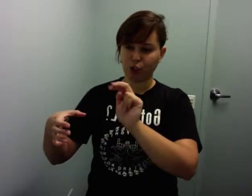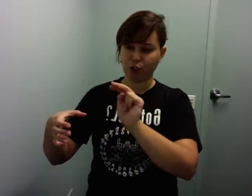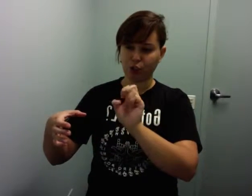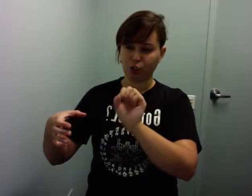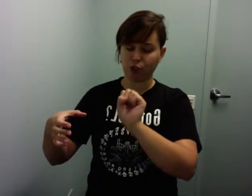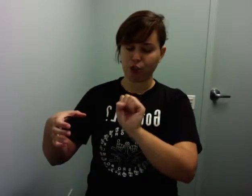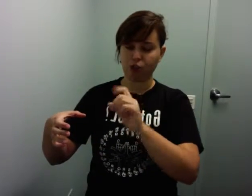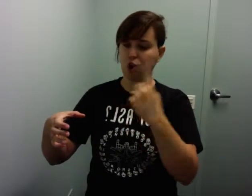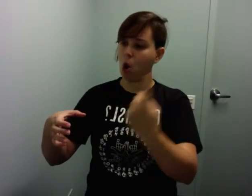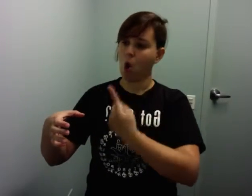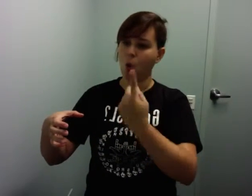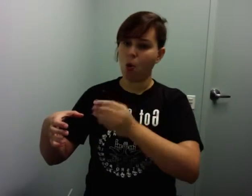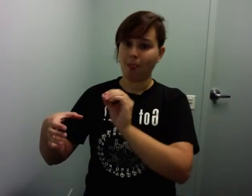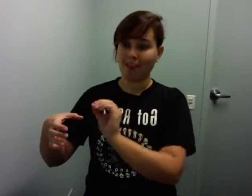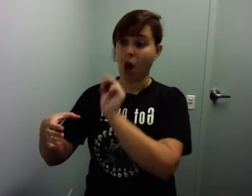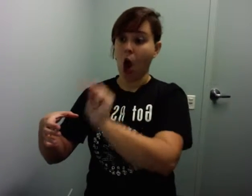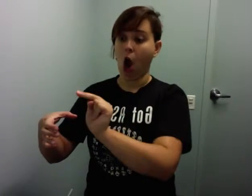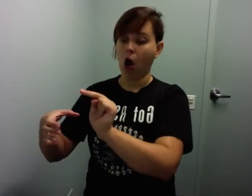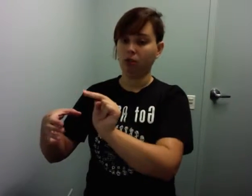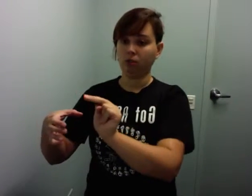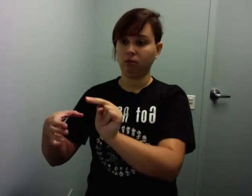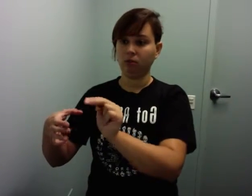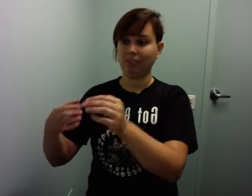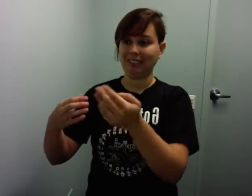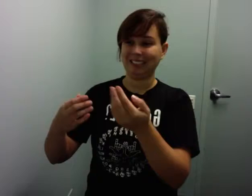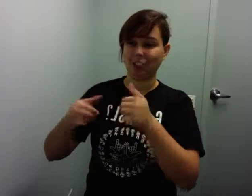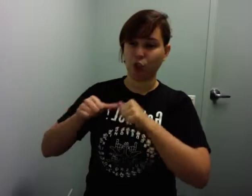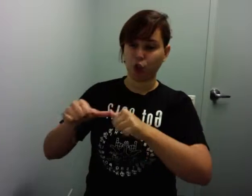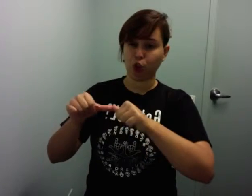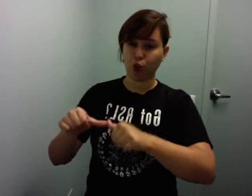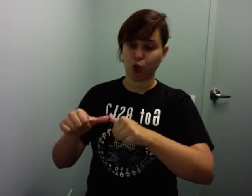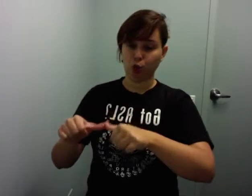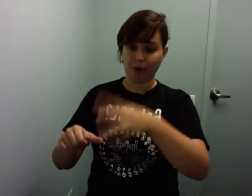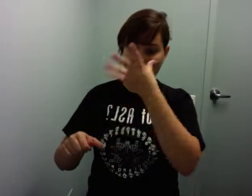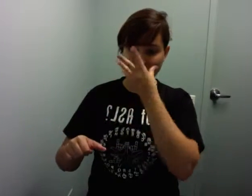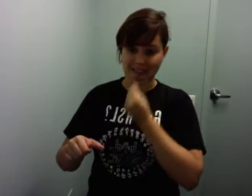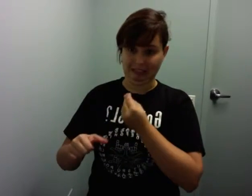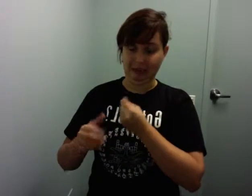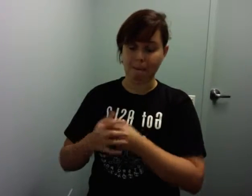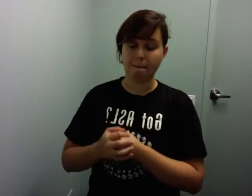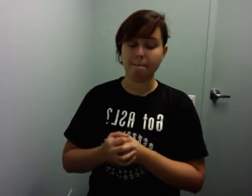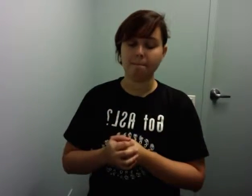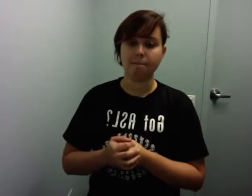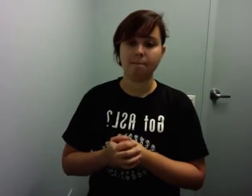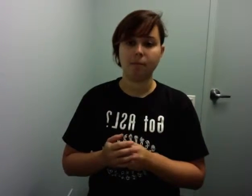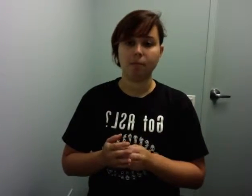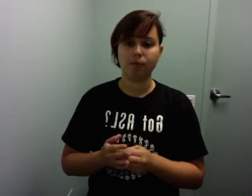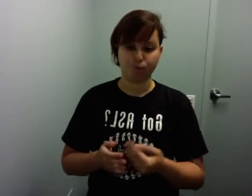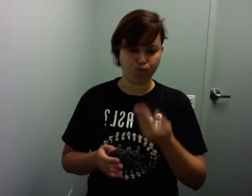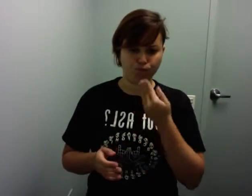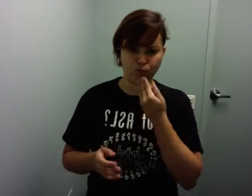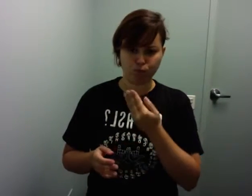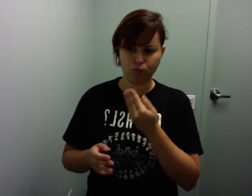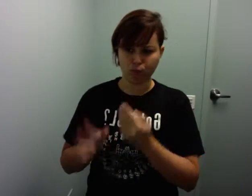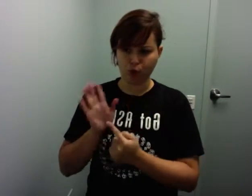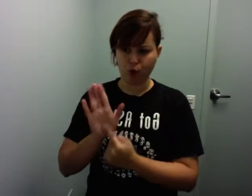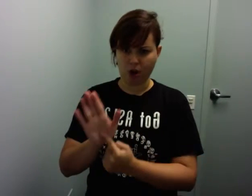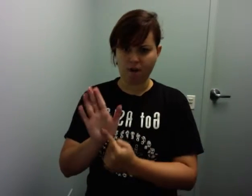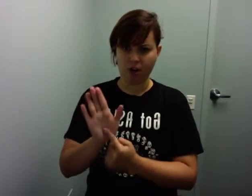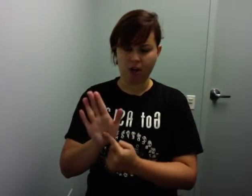are associated with restoration and metabolic pathways. So there's good evidence for the whole restoration hypothesis. What